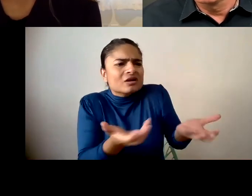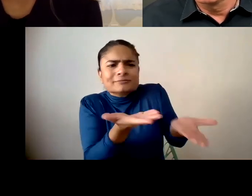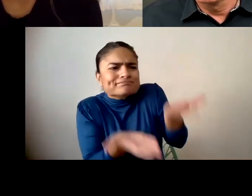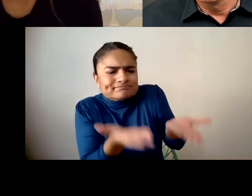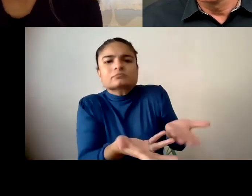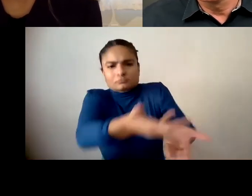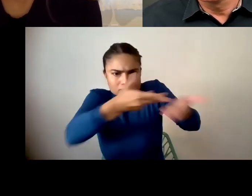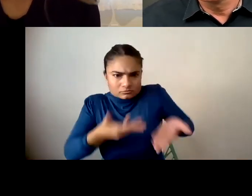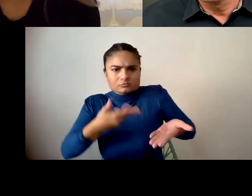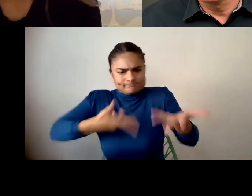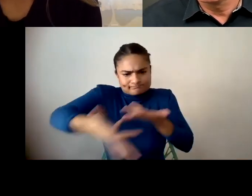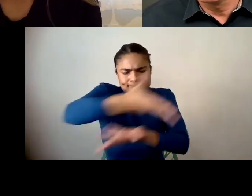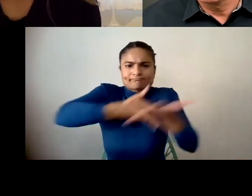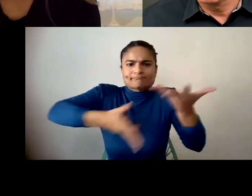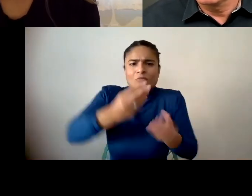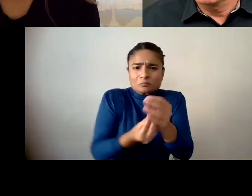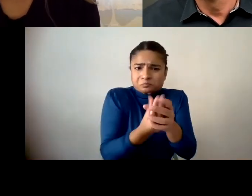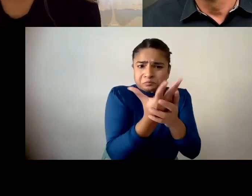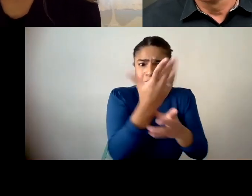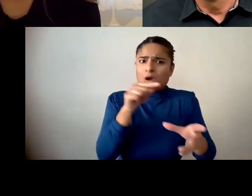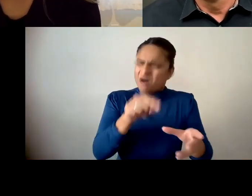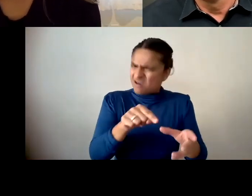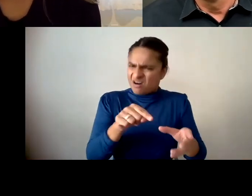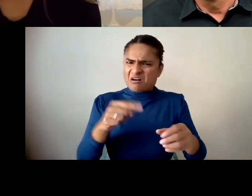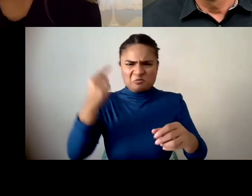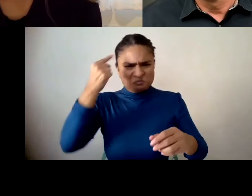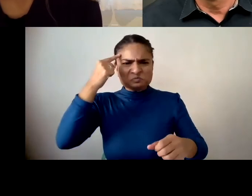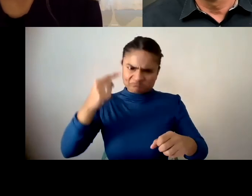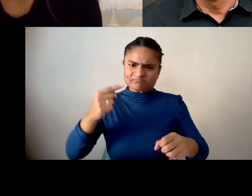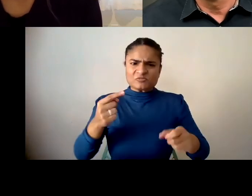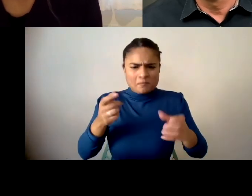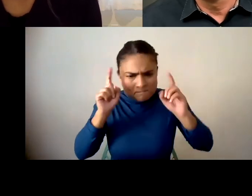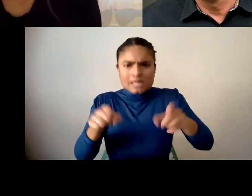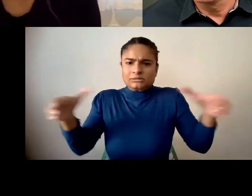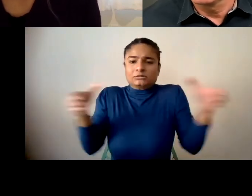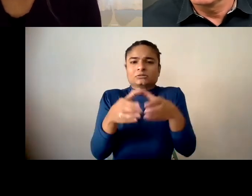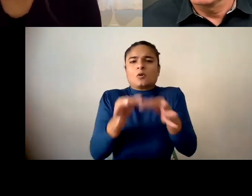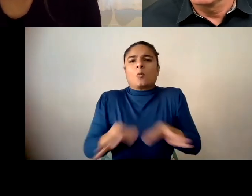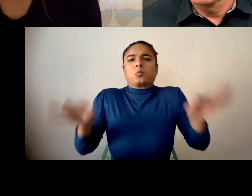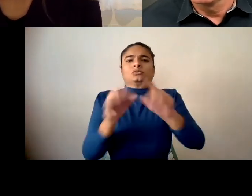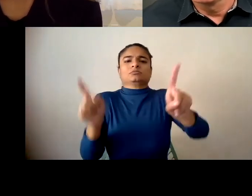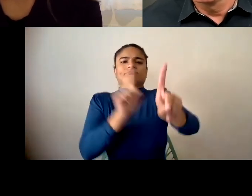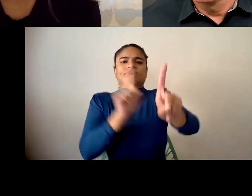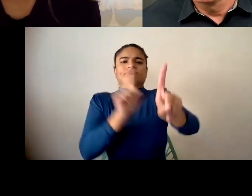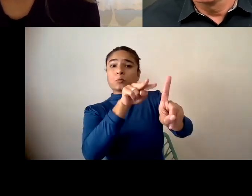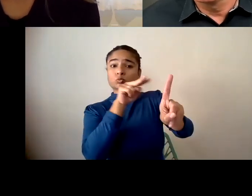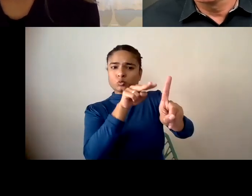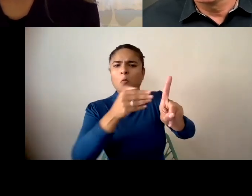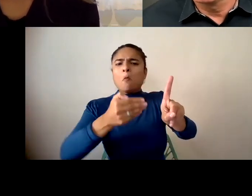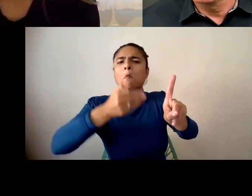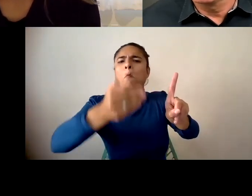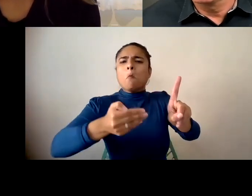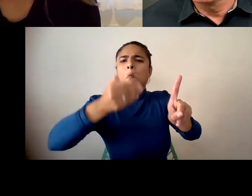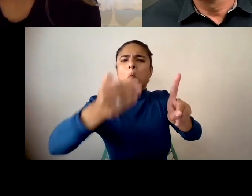think what we can help with now is trying to find a mentor and then later talking about how we can